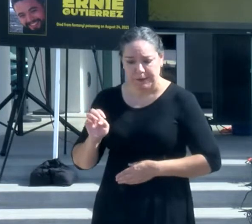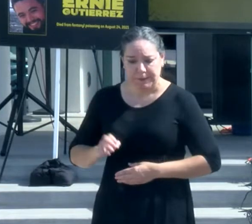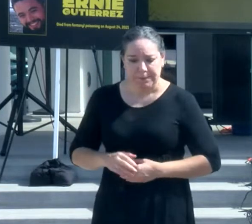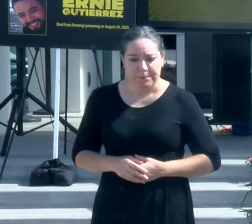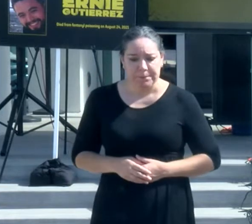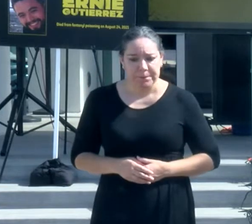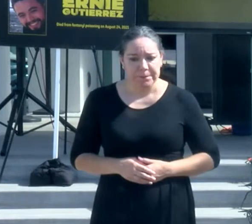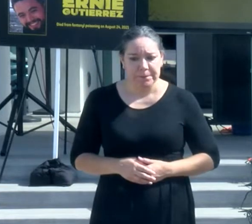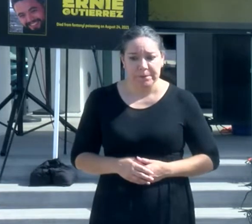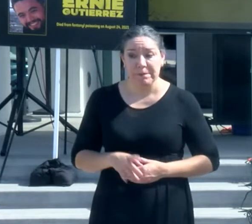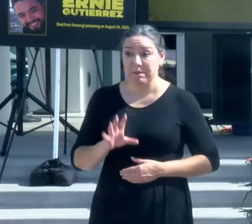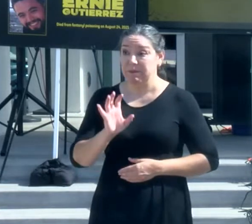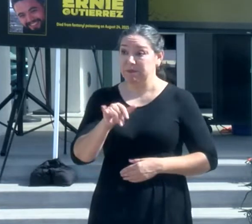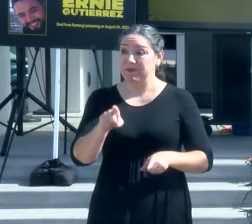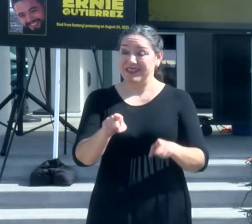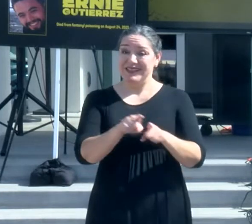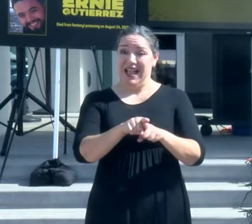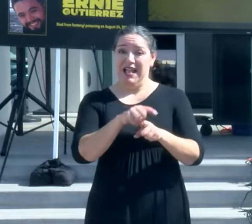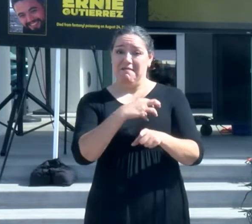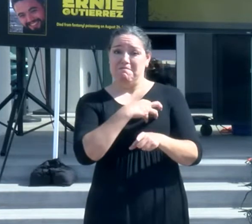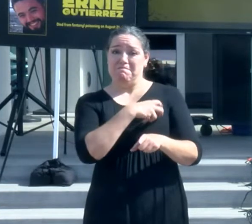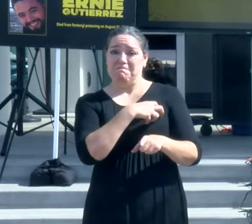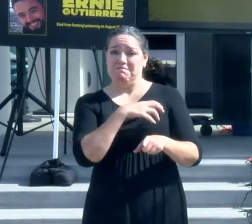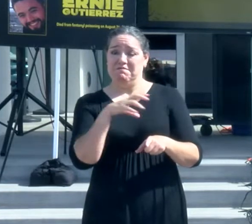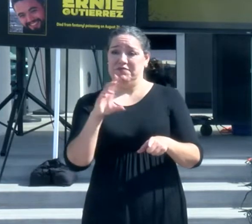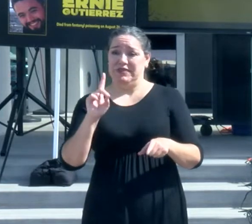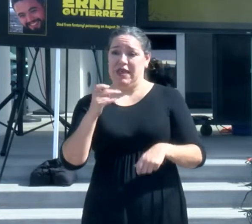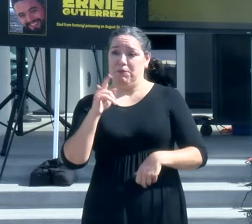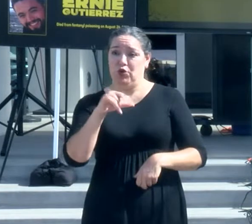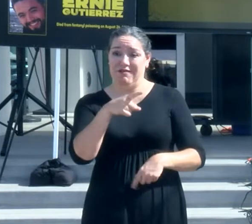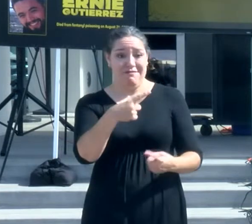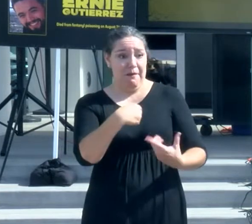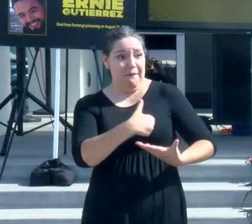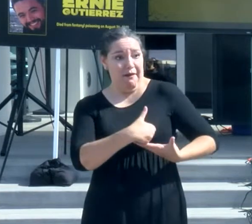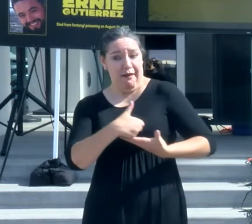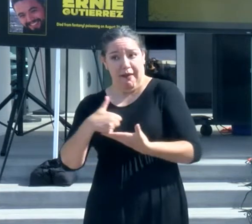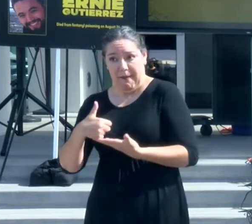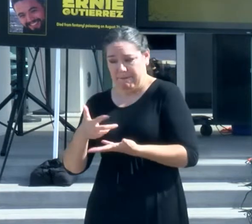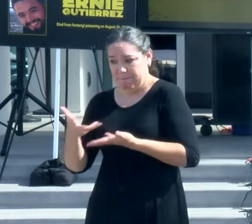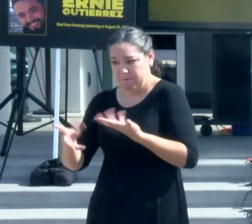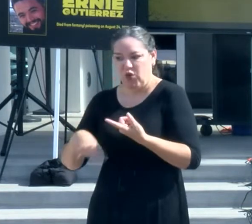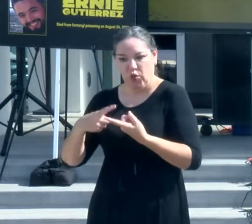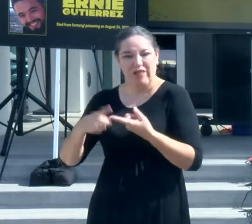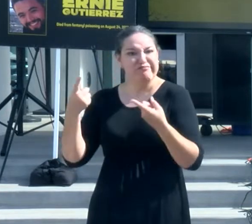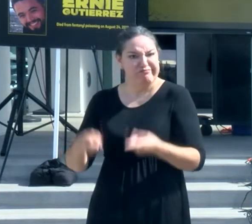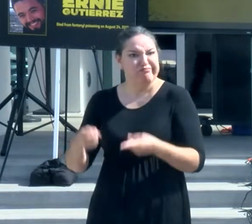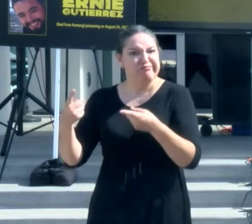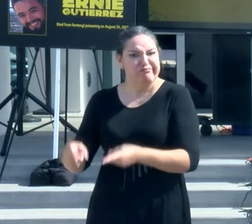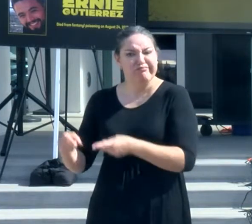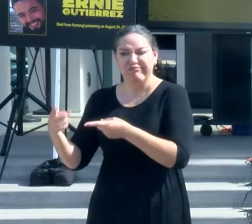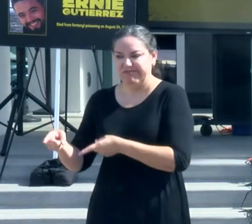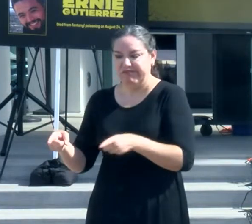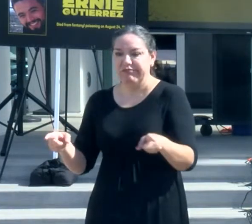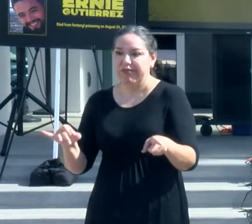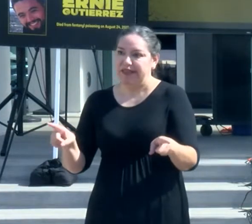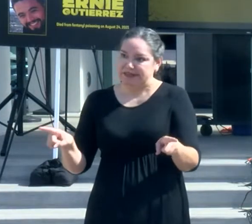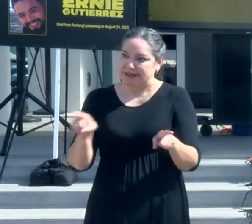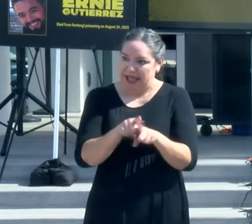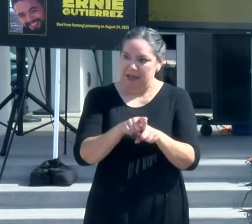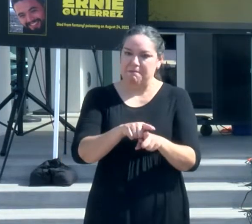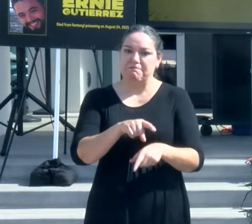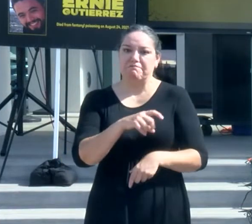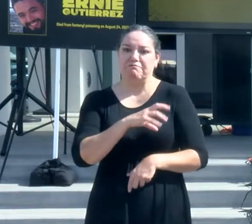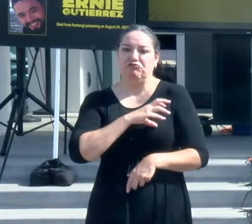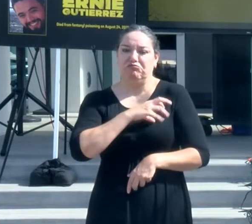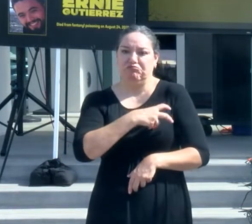the same deputy who came to my house to help us with Ernie when we had episodes showed up for my 911